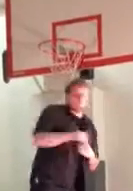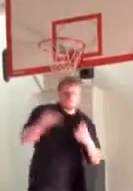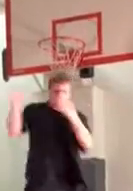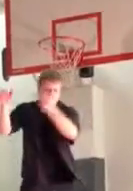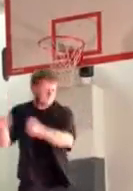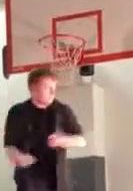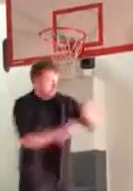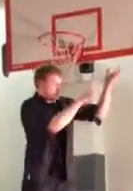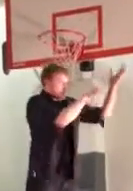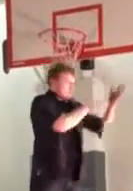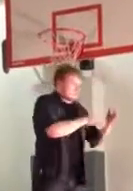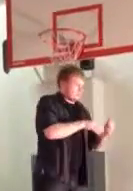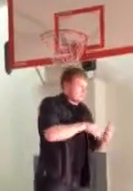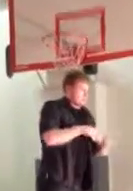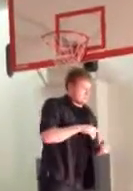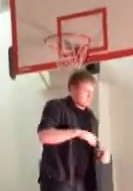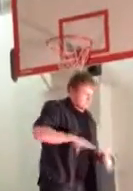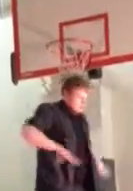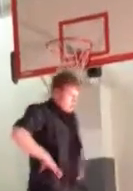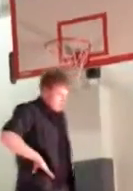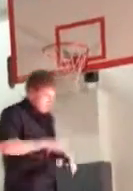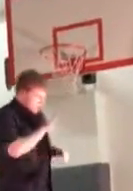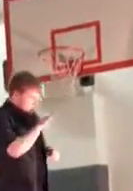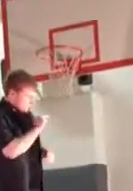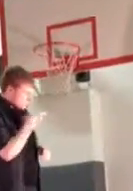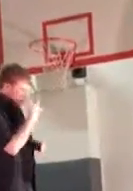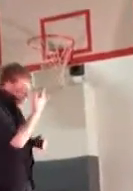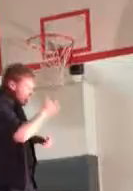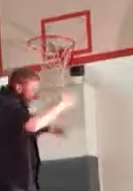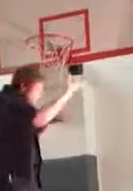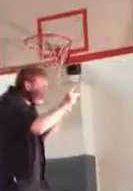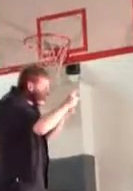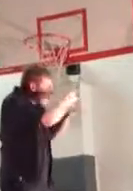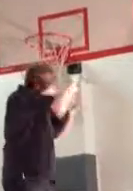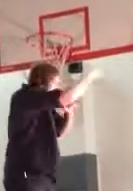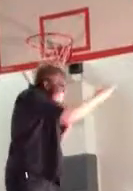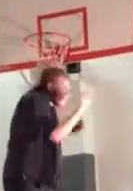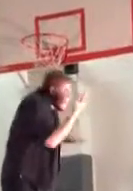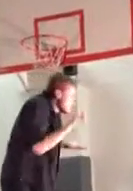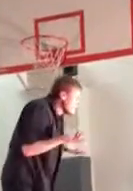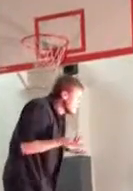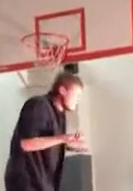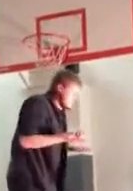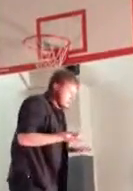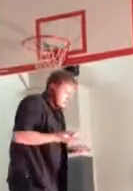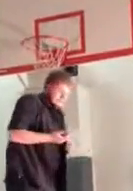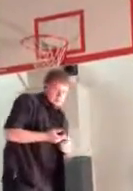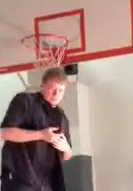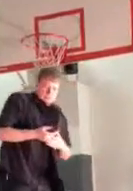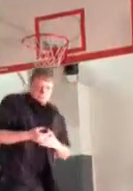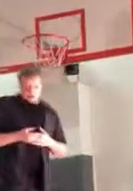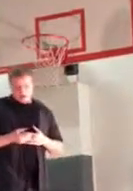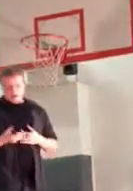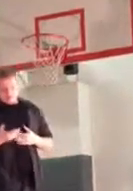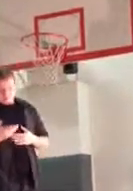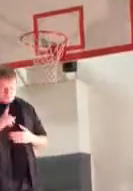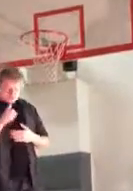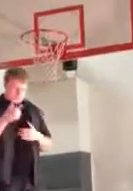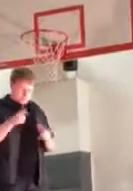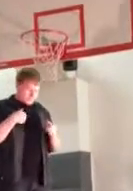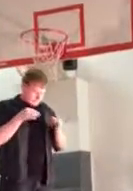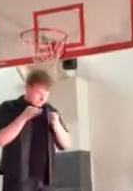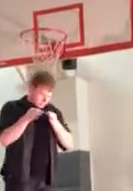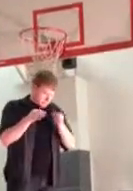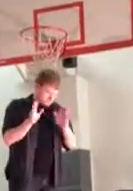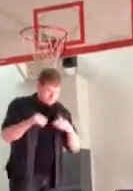guy opens the window and throws her out the window. And the Russian and Cuban are like, why did you just throw that woman out the window?